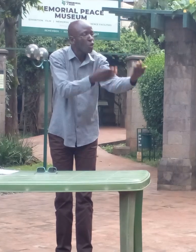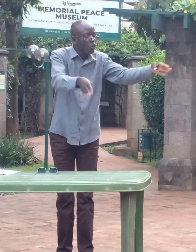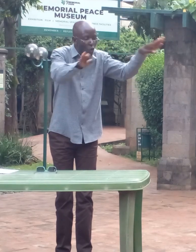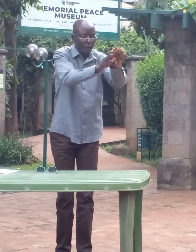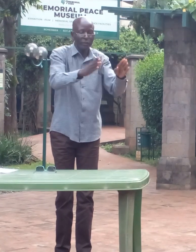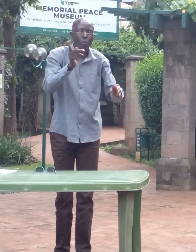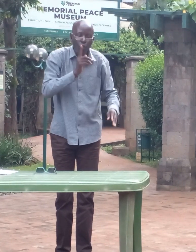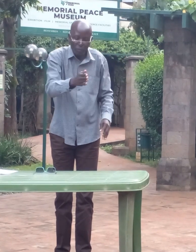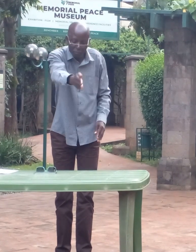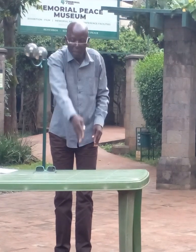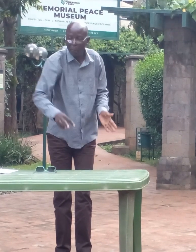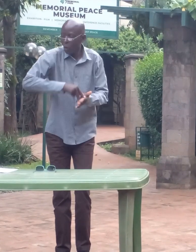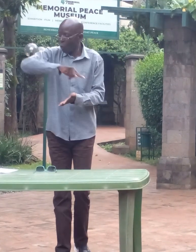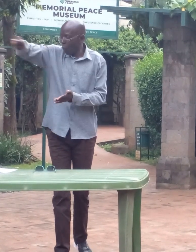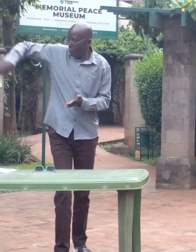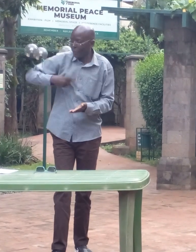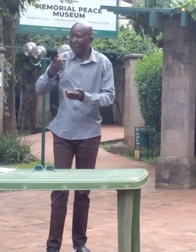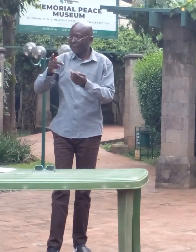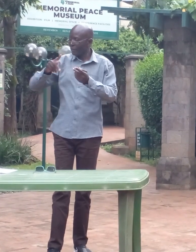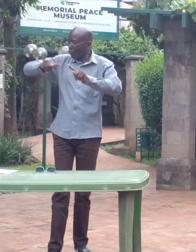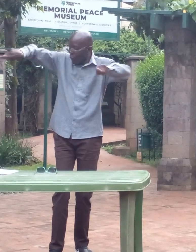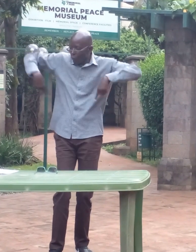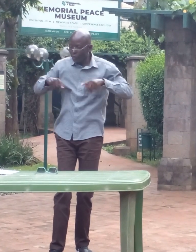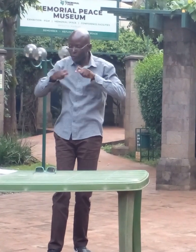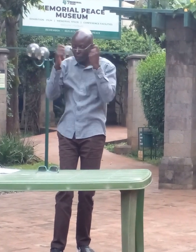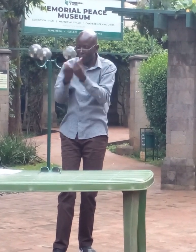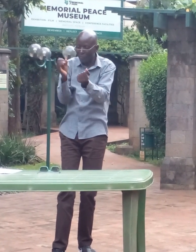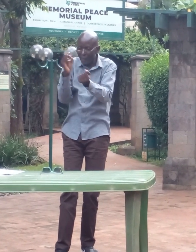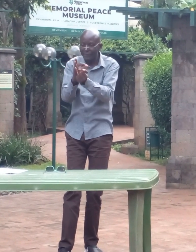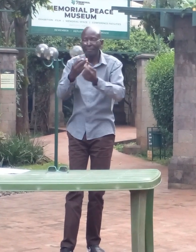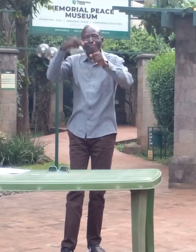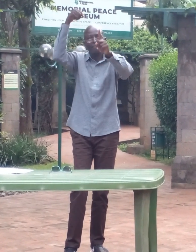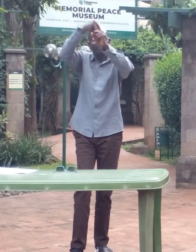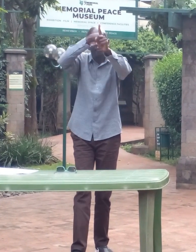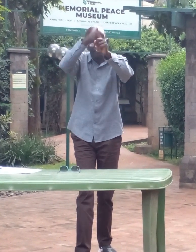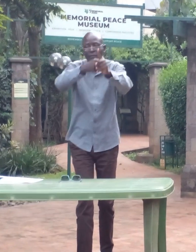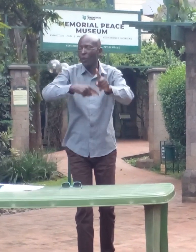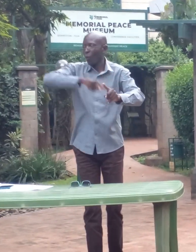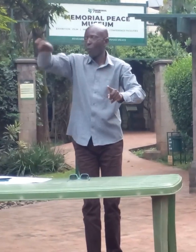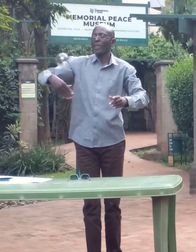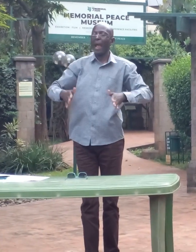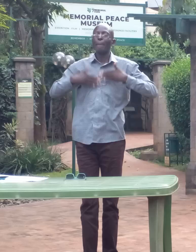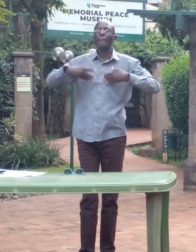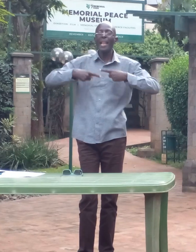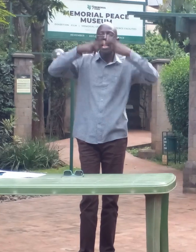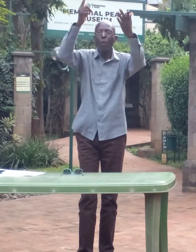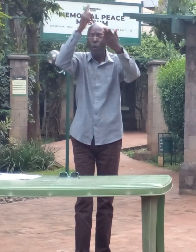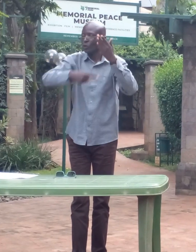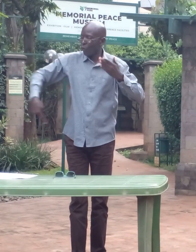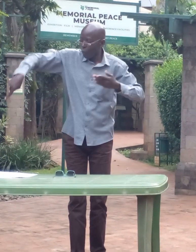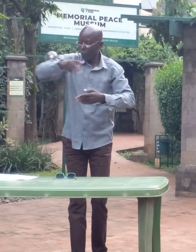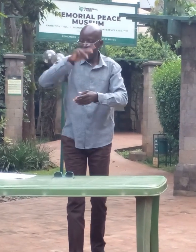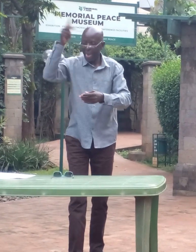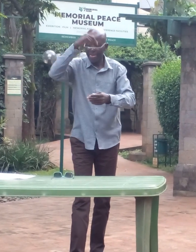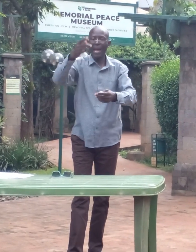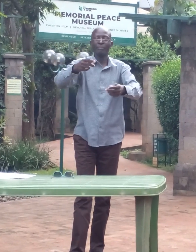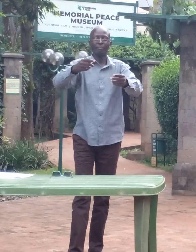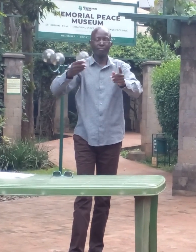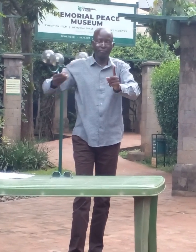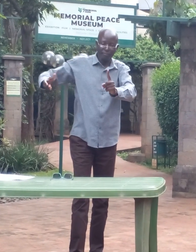so tomorrow is the deadline to entry all that. So we needed lobby for the team. So we needed